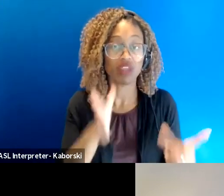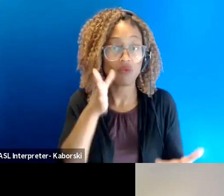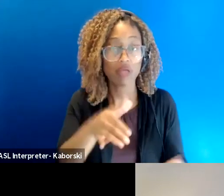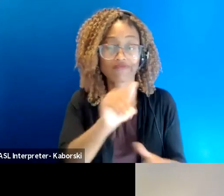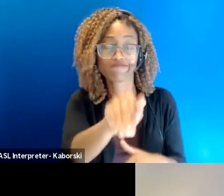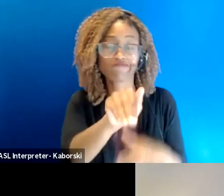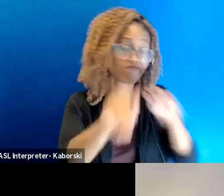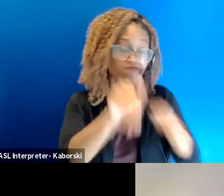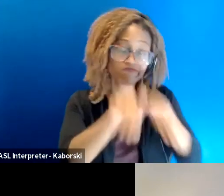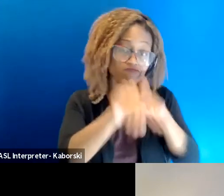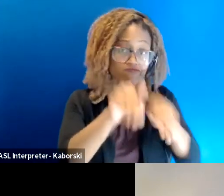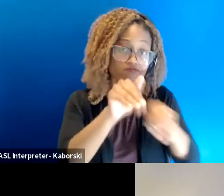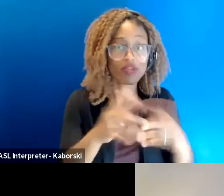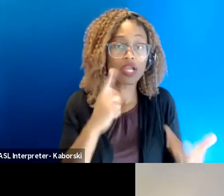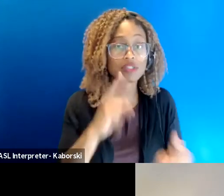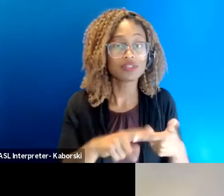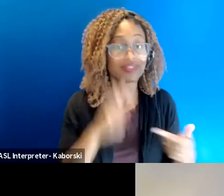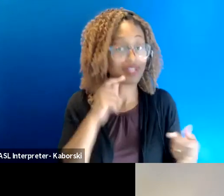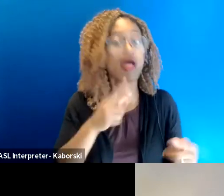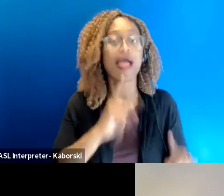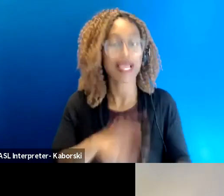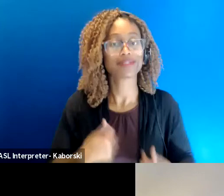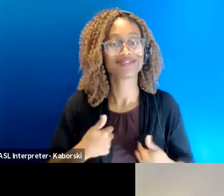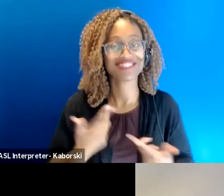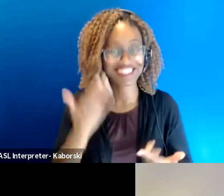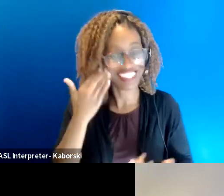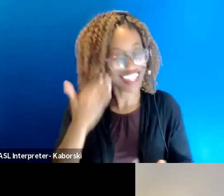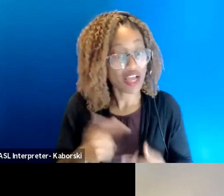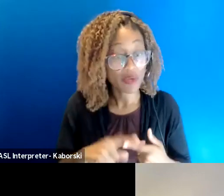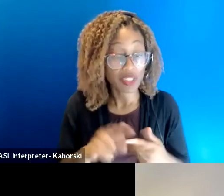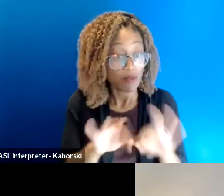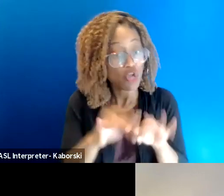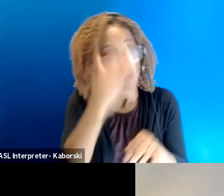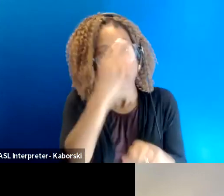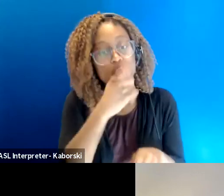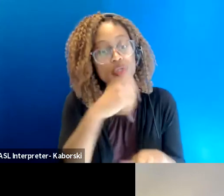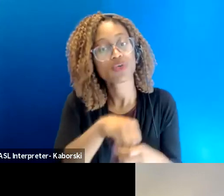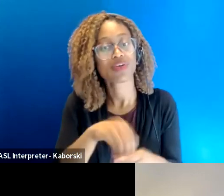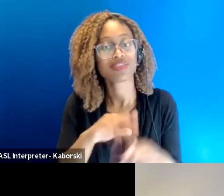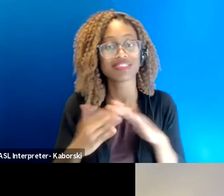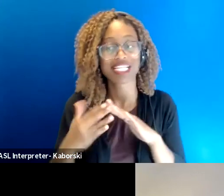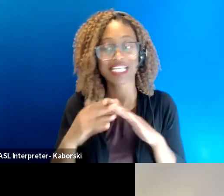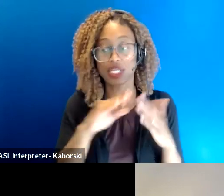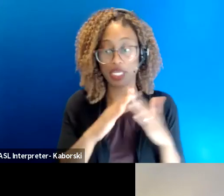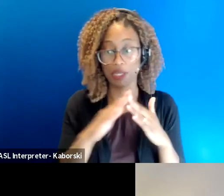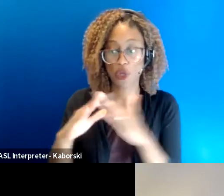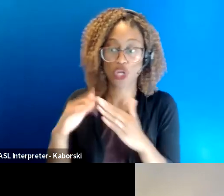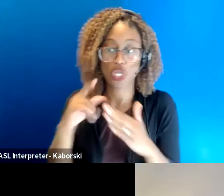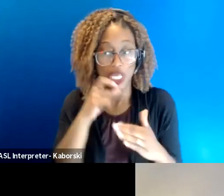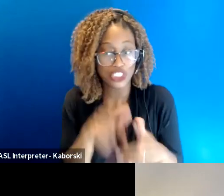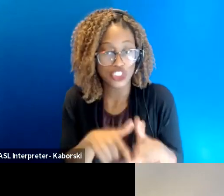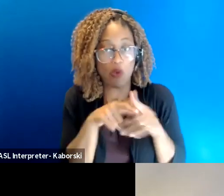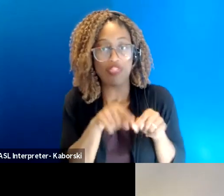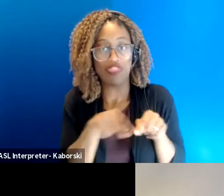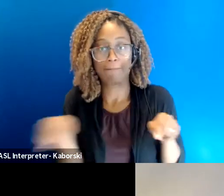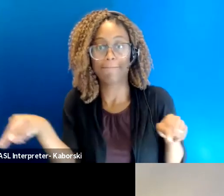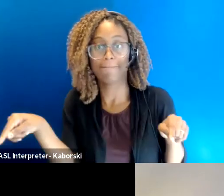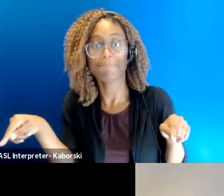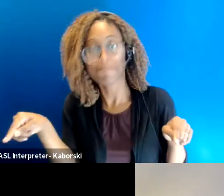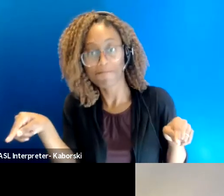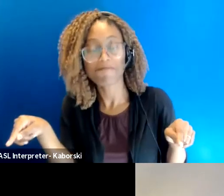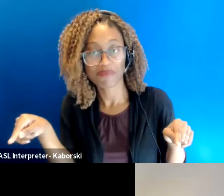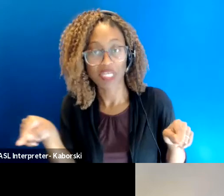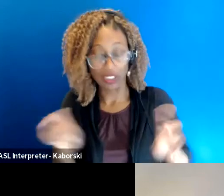So I think it's just really important to know who's who in your city or community, and start from there. Just start